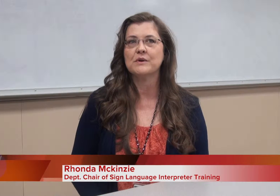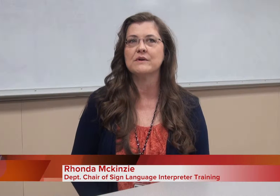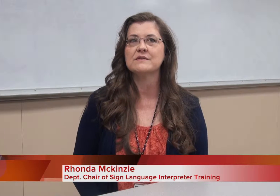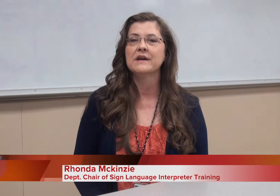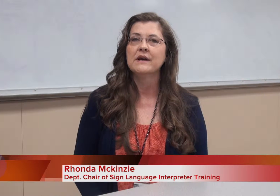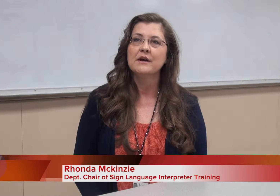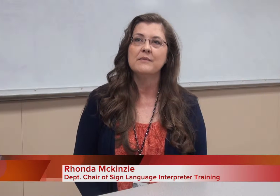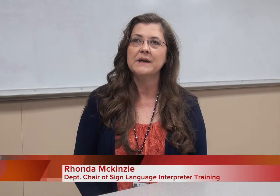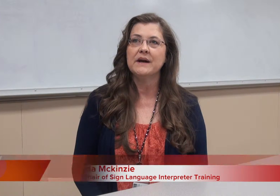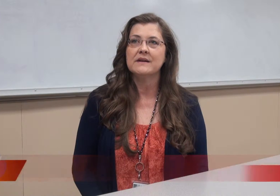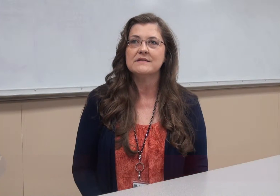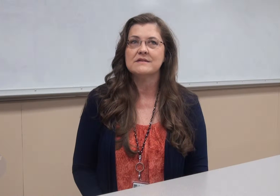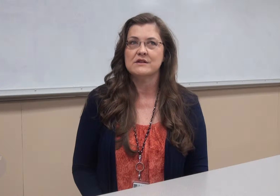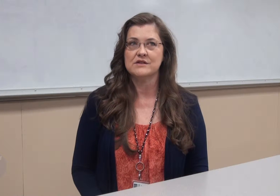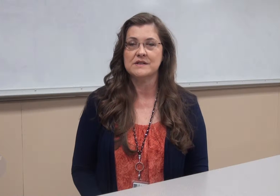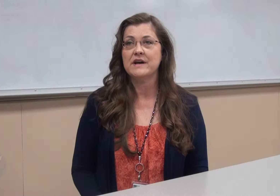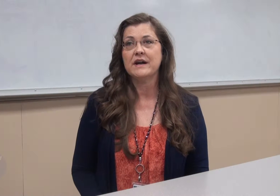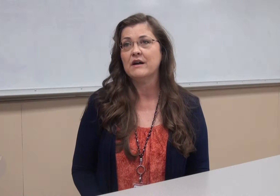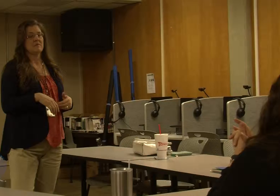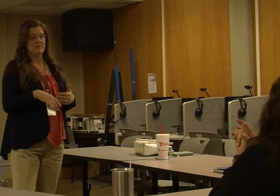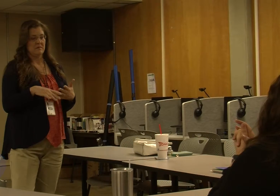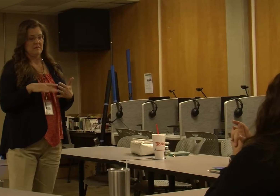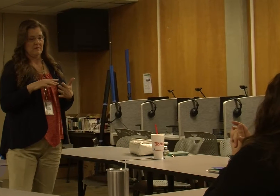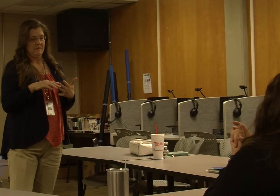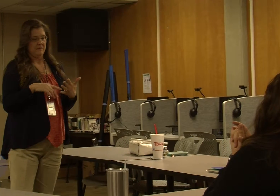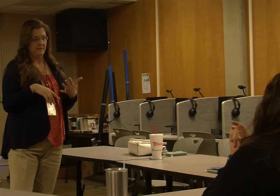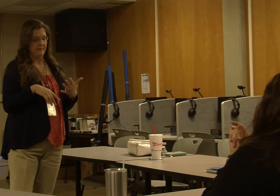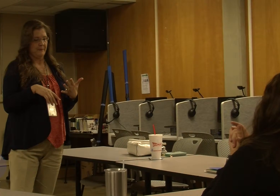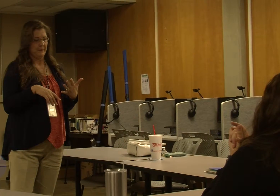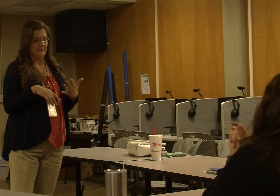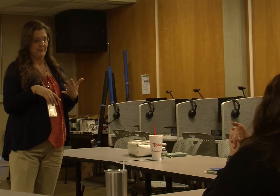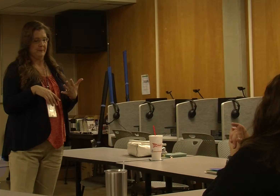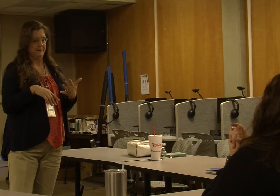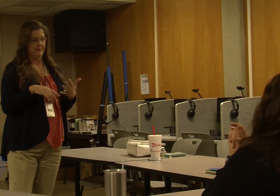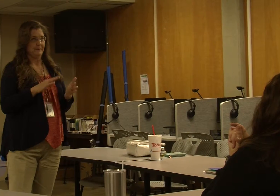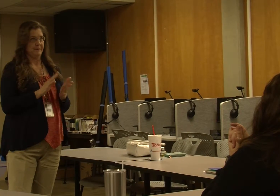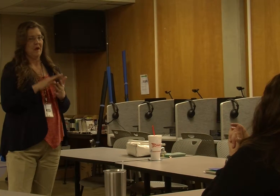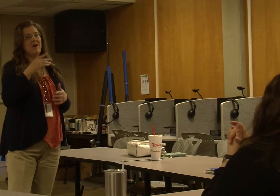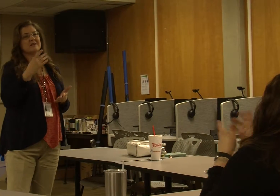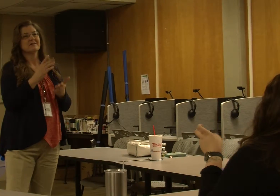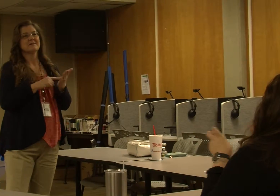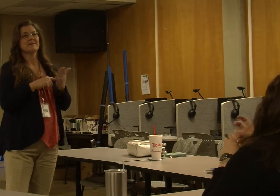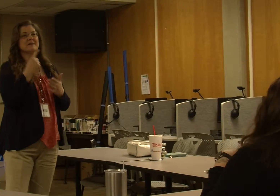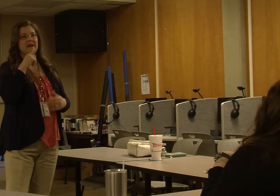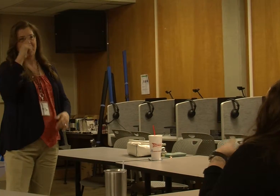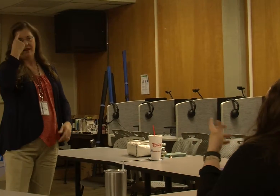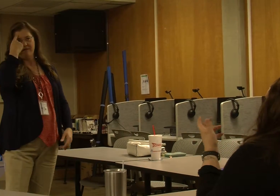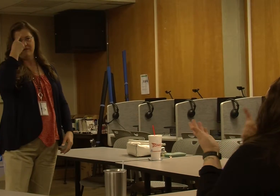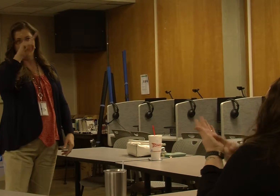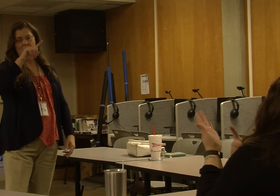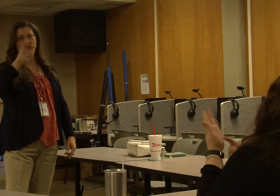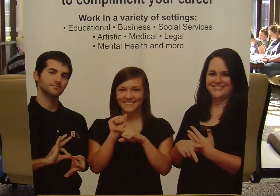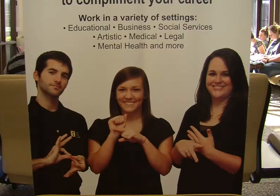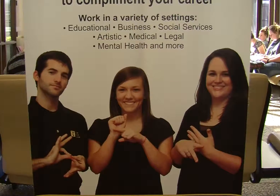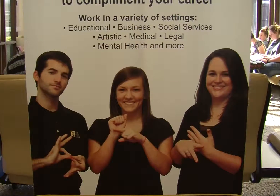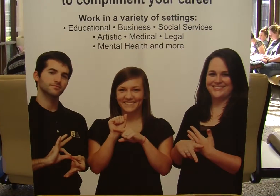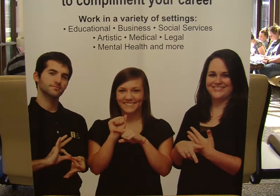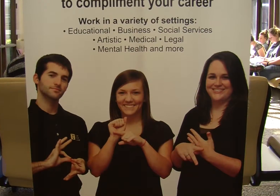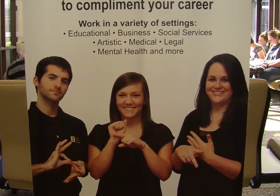interpreters because there's just not enough. And we're trying to meet that need with our program. But it's